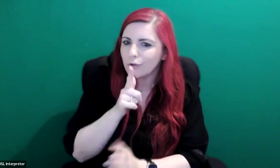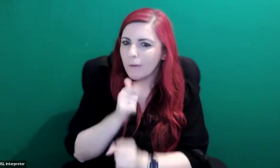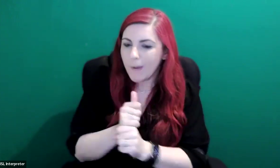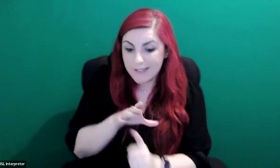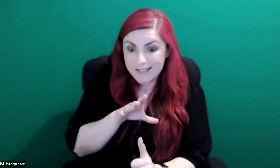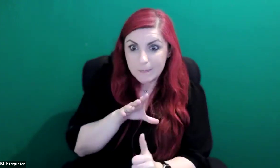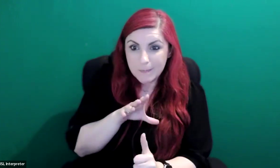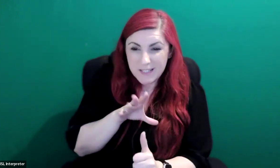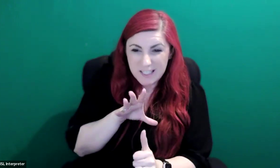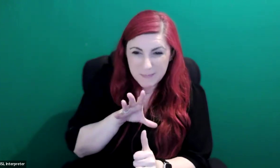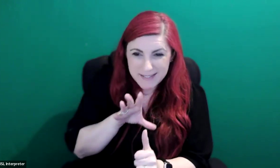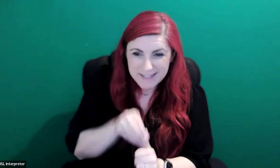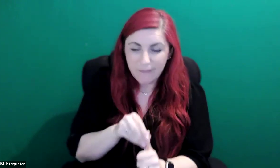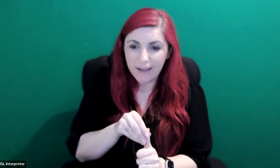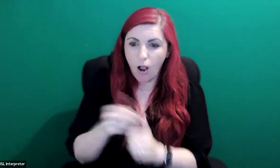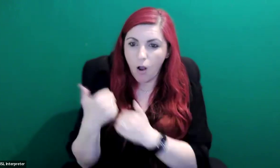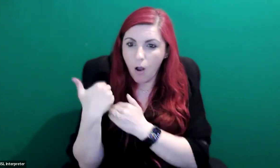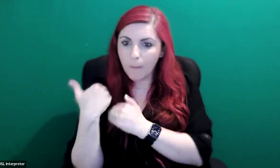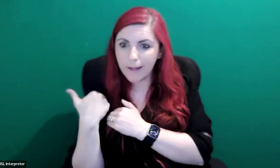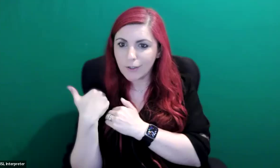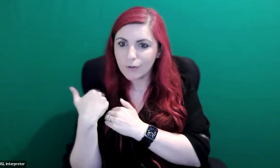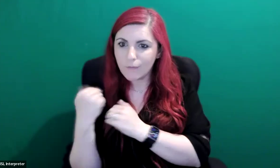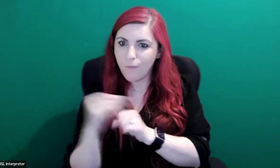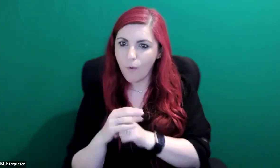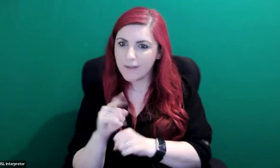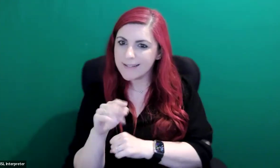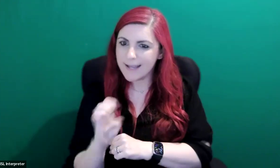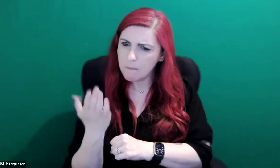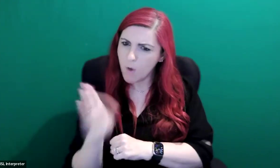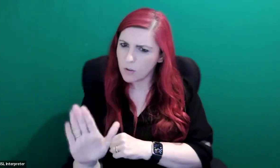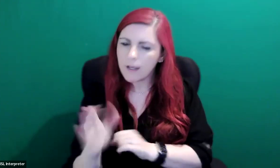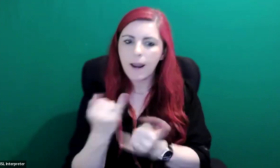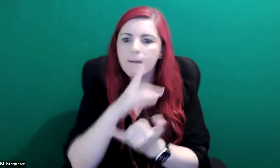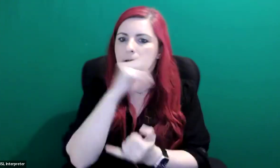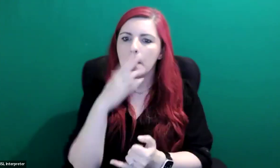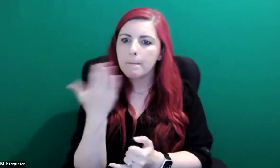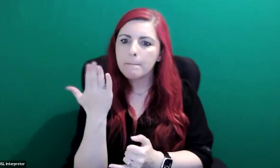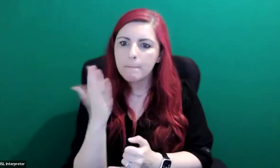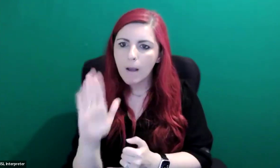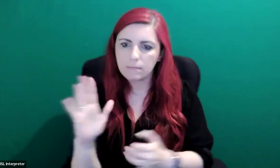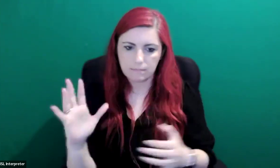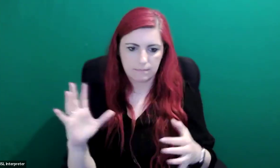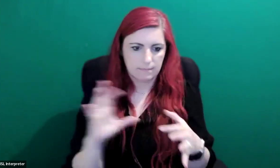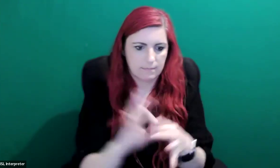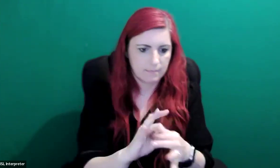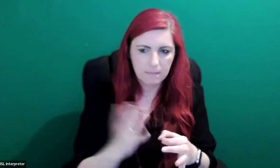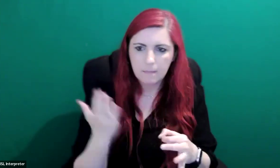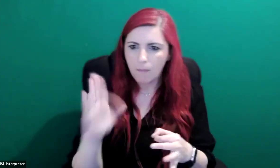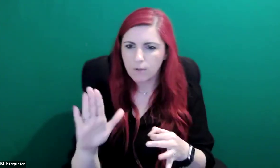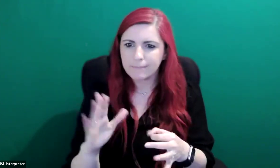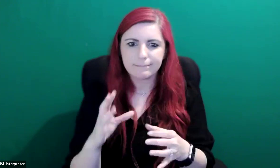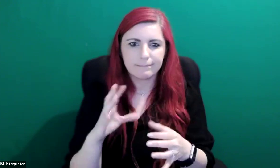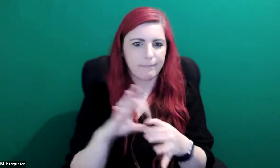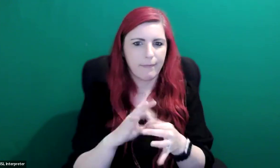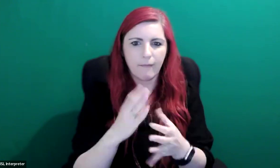specific obligations that states have, that countries must do things like collect data, collect statistics and